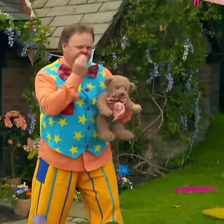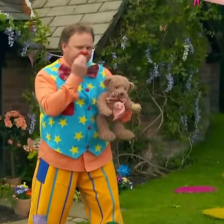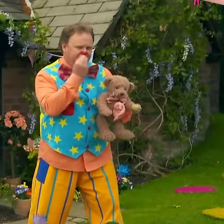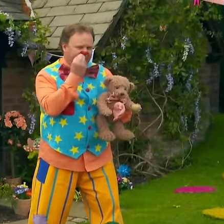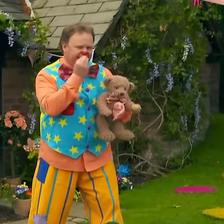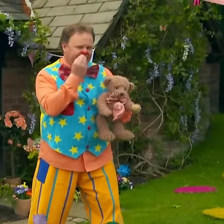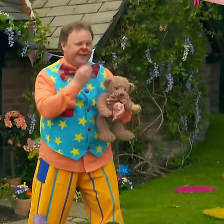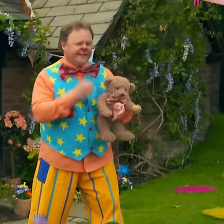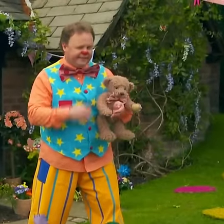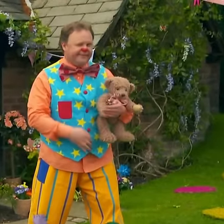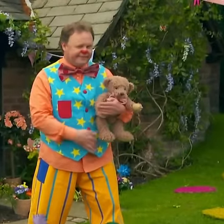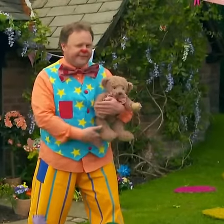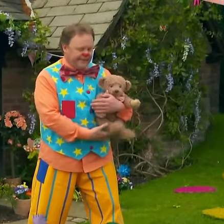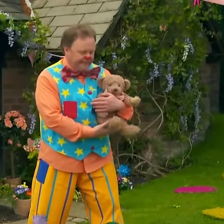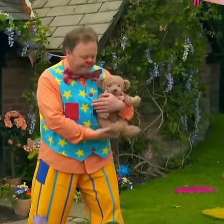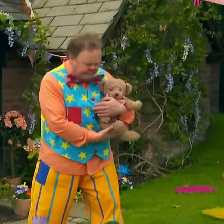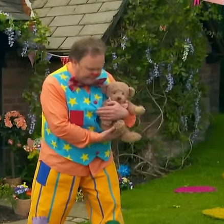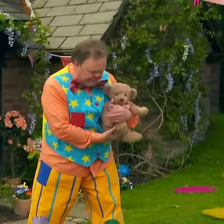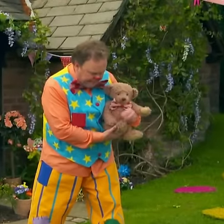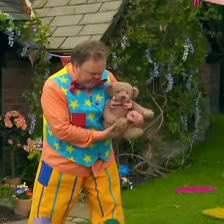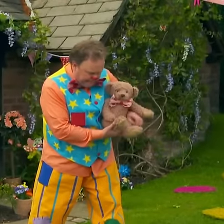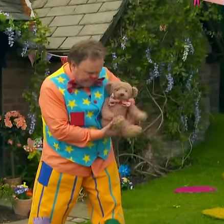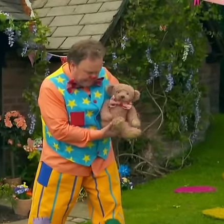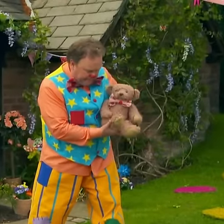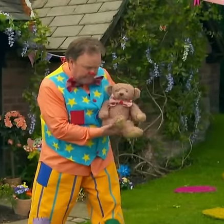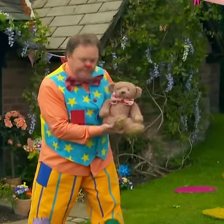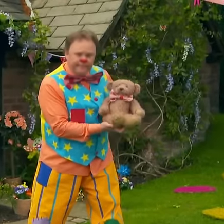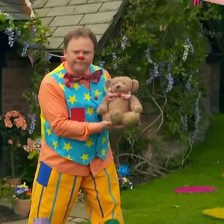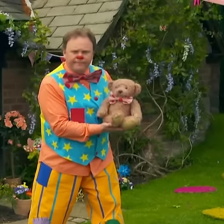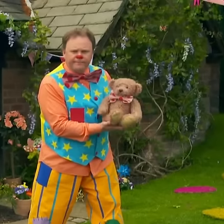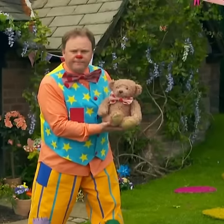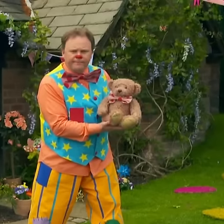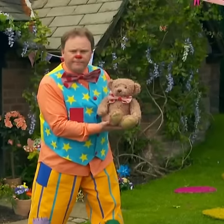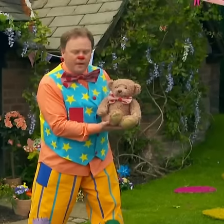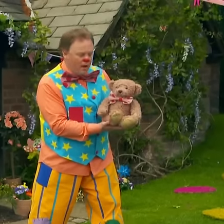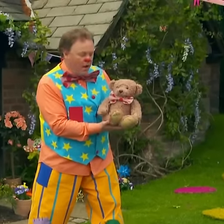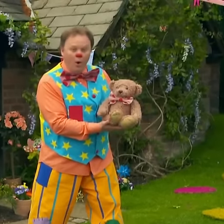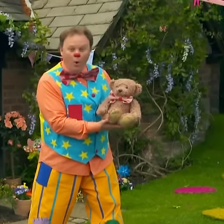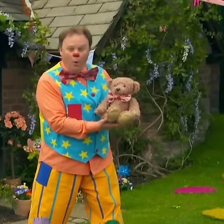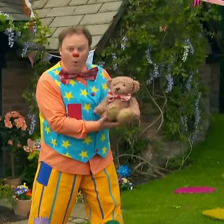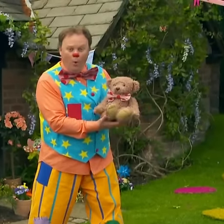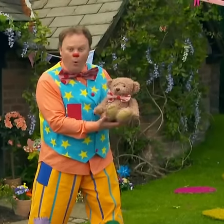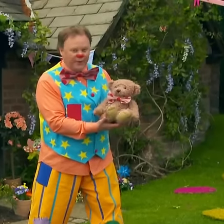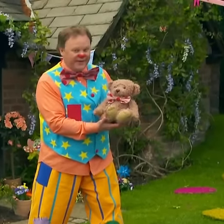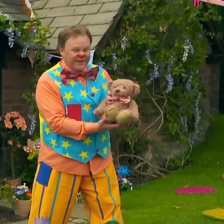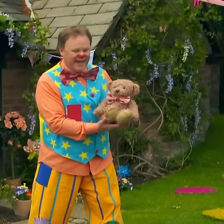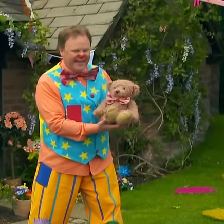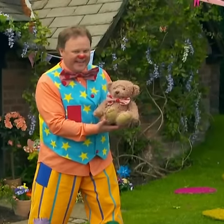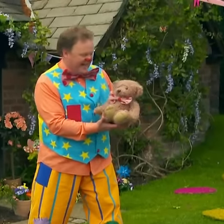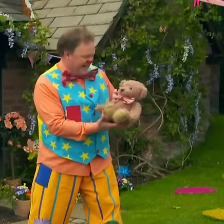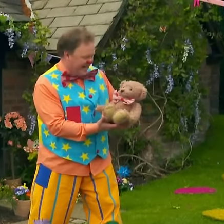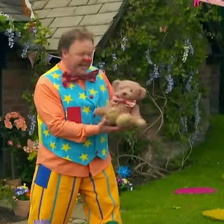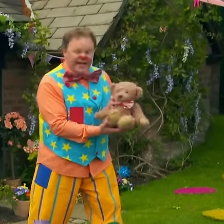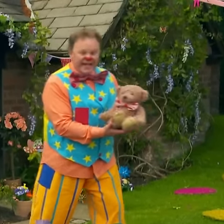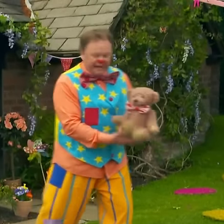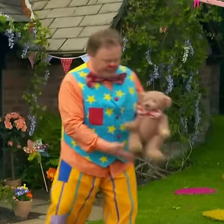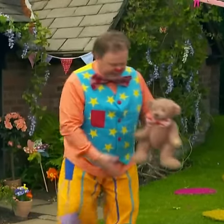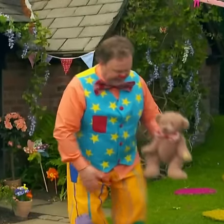rose petals. Why don't you follow the rose petals, Mr. Tumble? Oh, good idea. Come on,